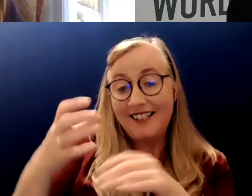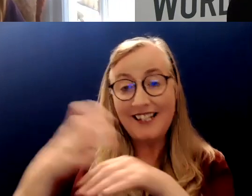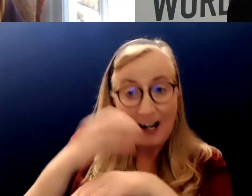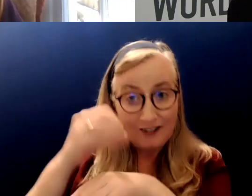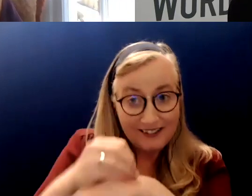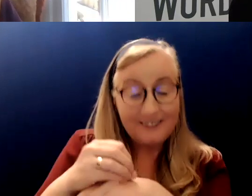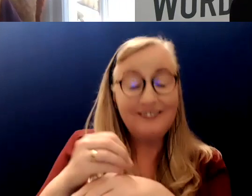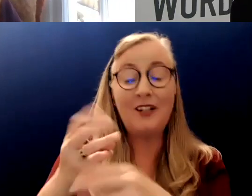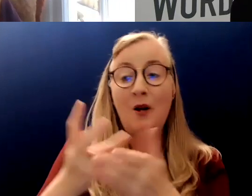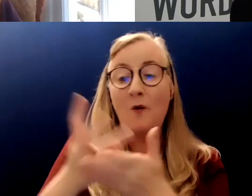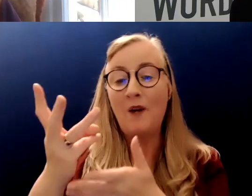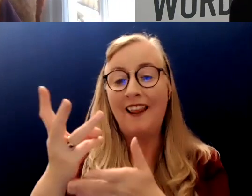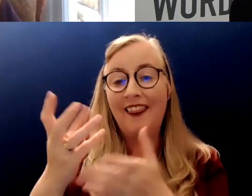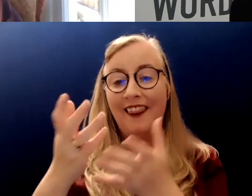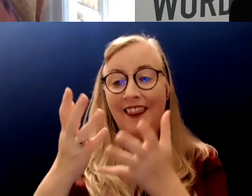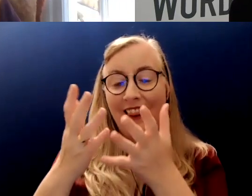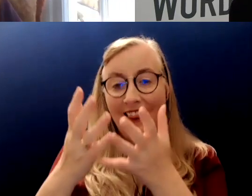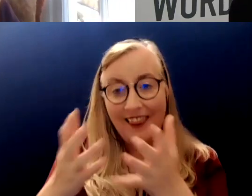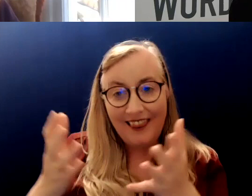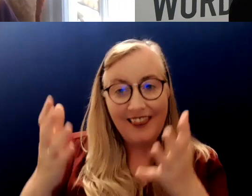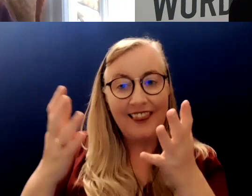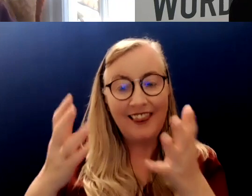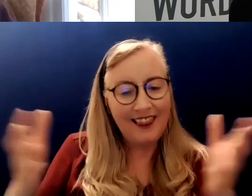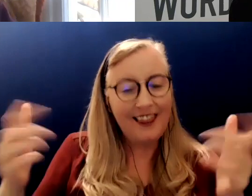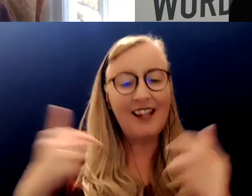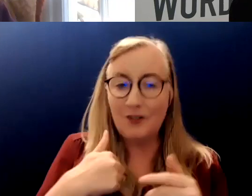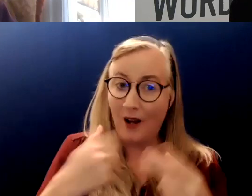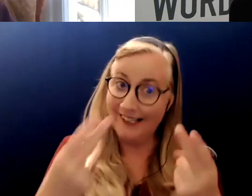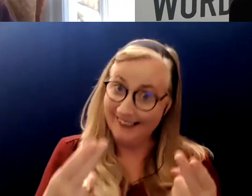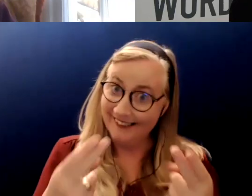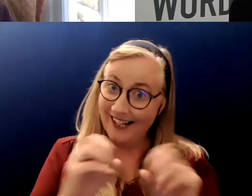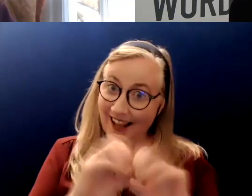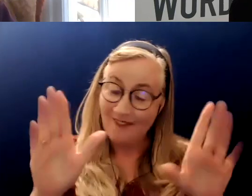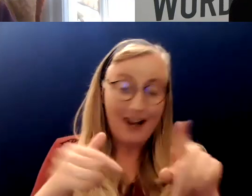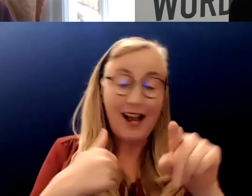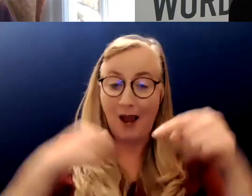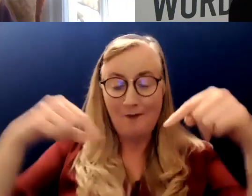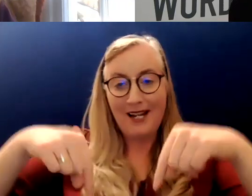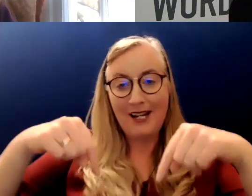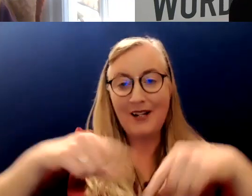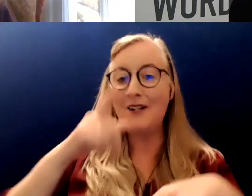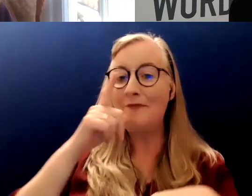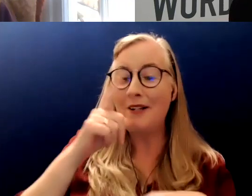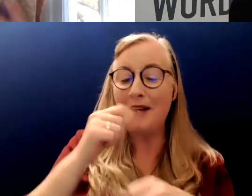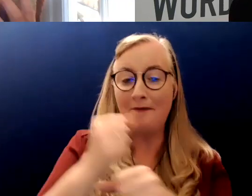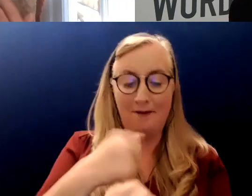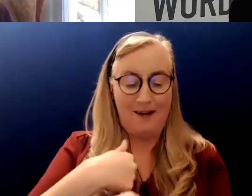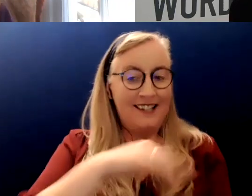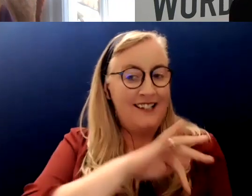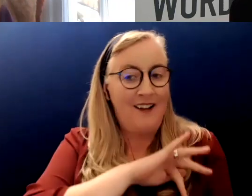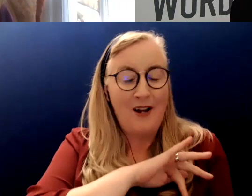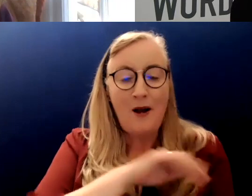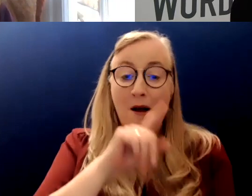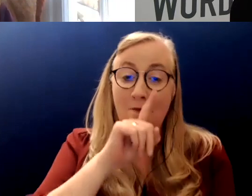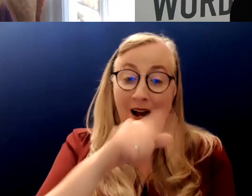grow. So I did want to clarify that I'm speaking for myself, not for the organization, although I'm